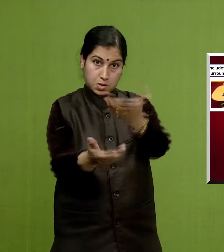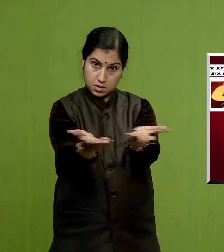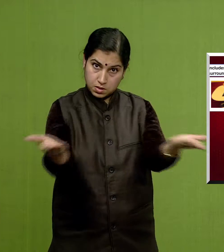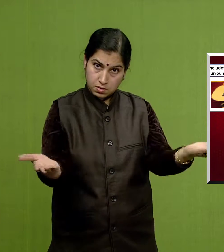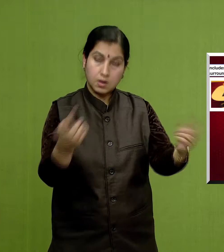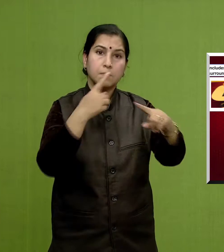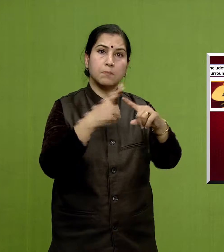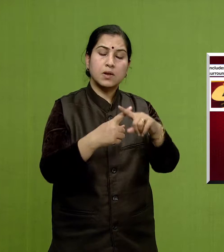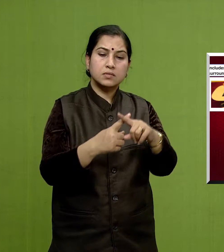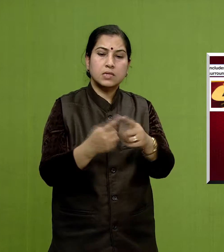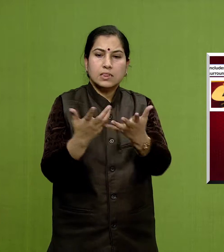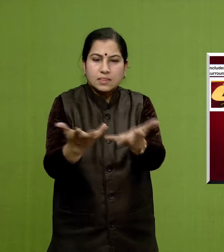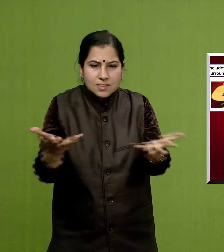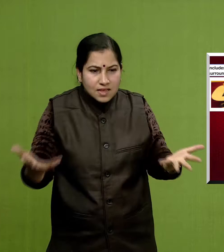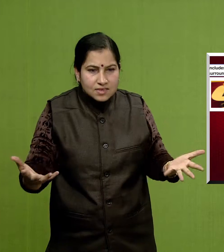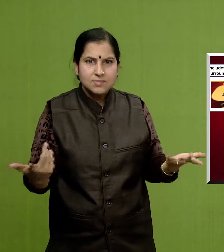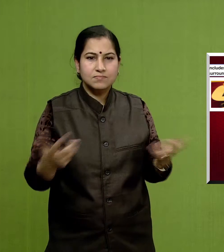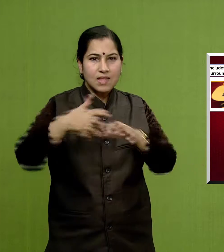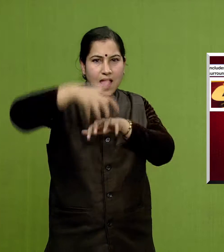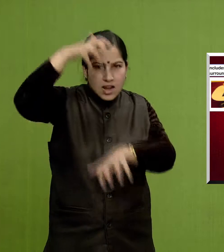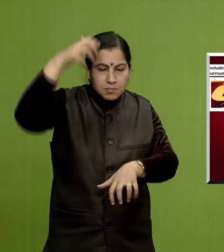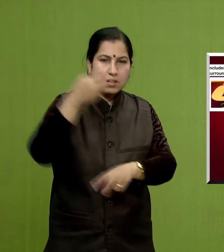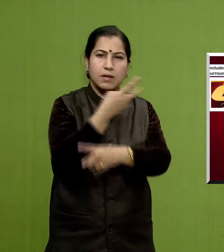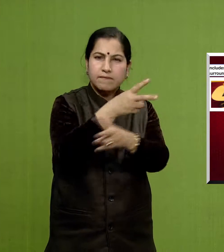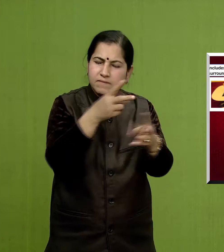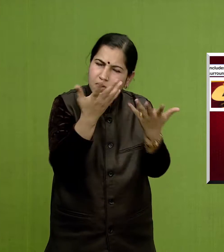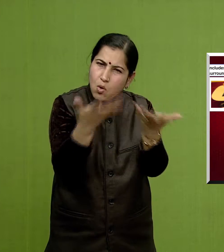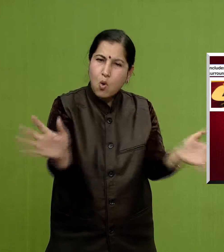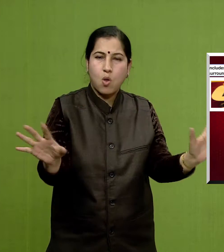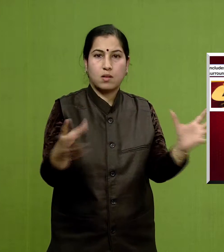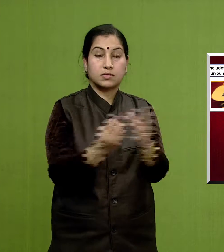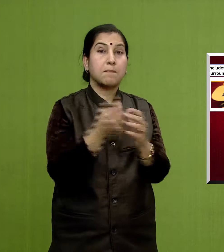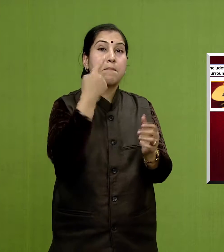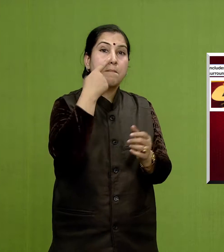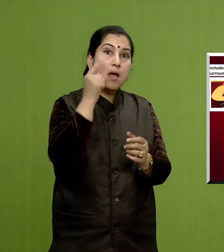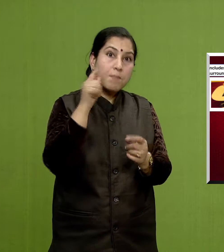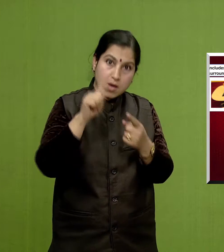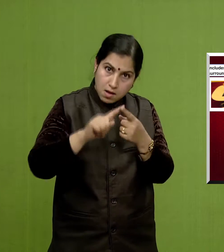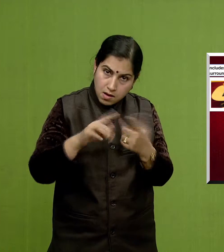and non-human, such as parents,